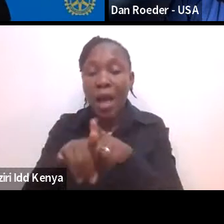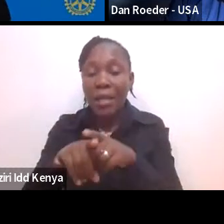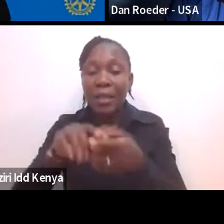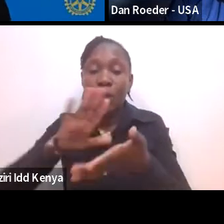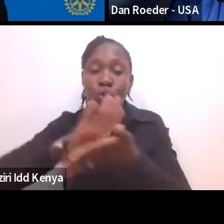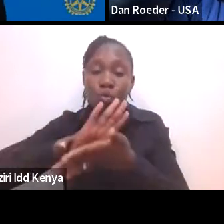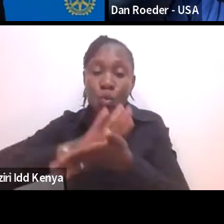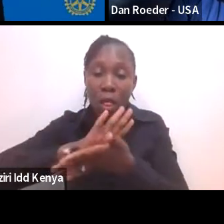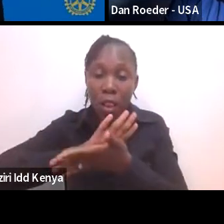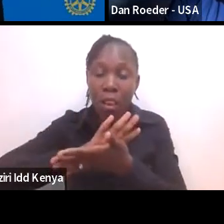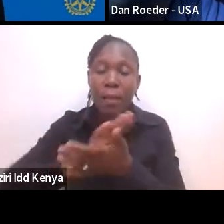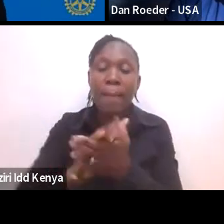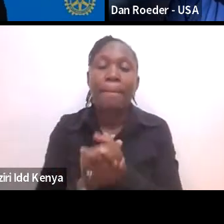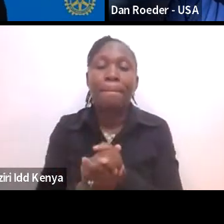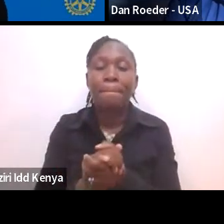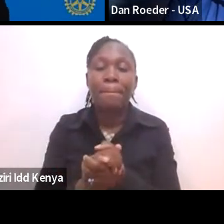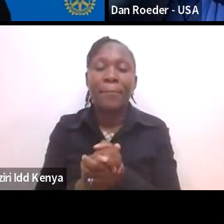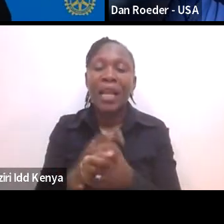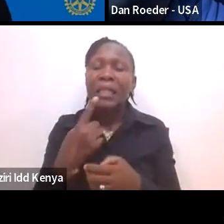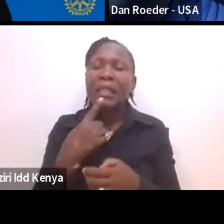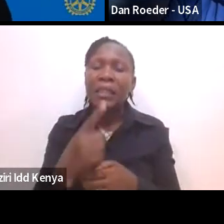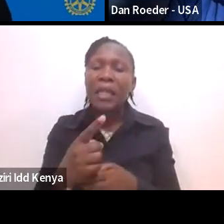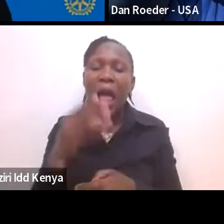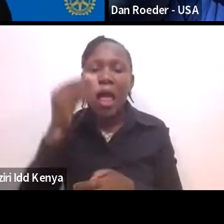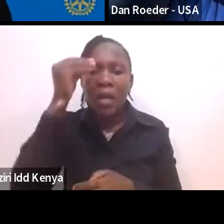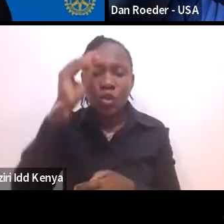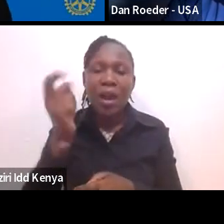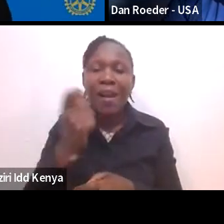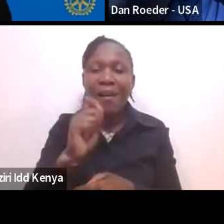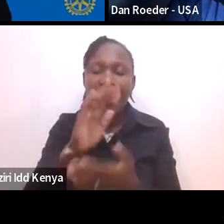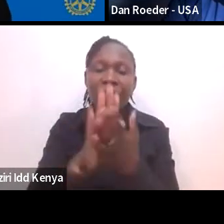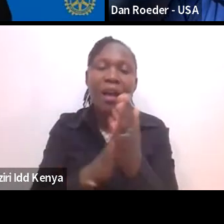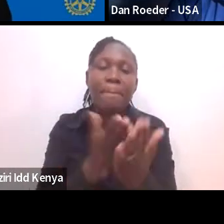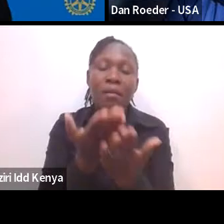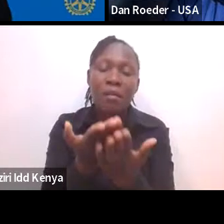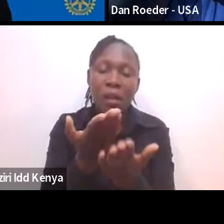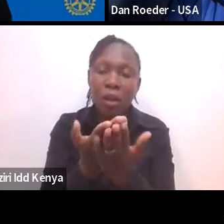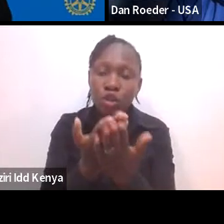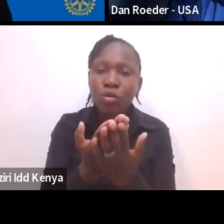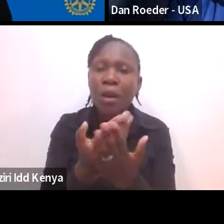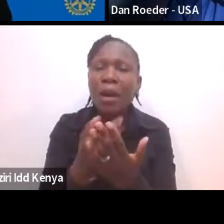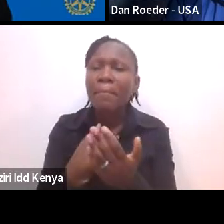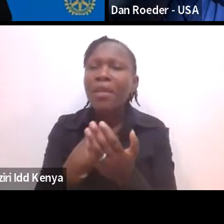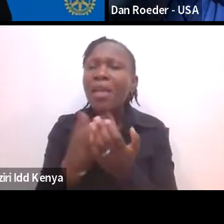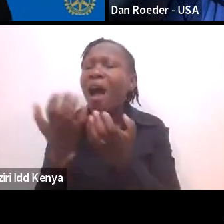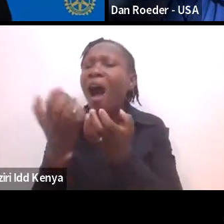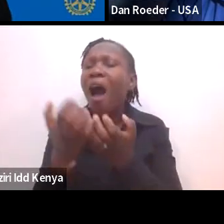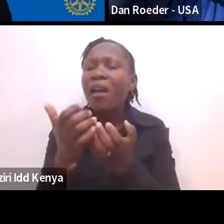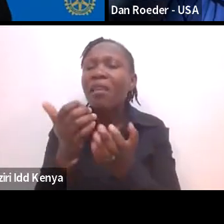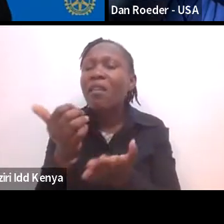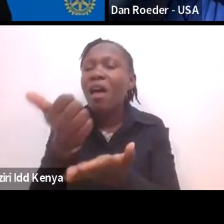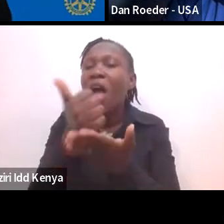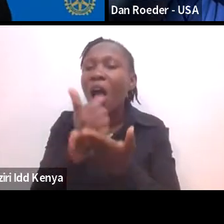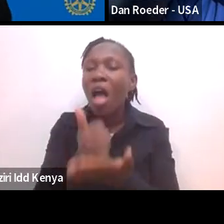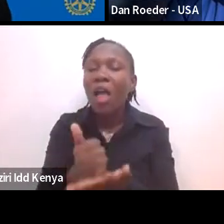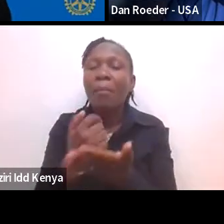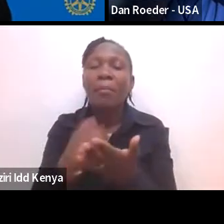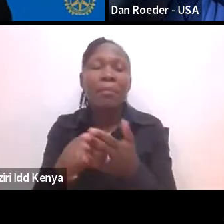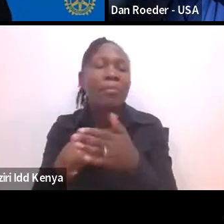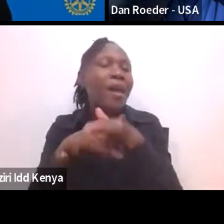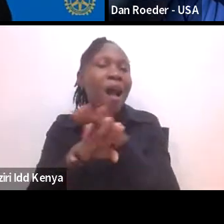an application. If I need help, how do I access help?